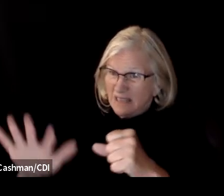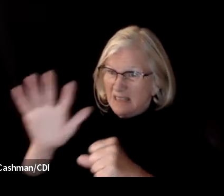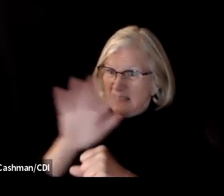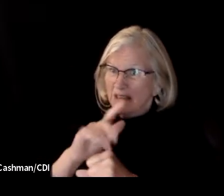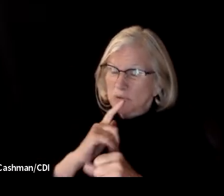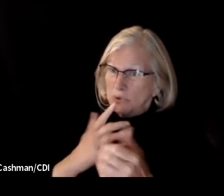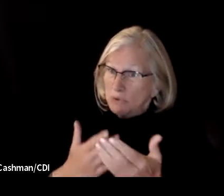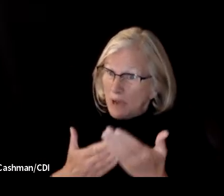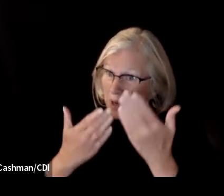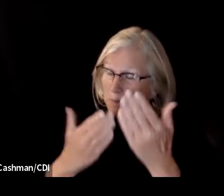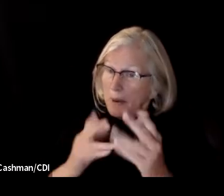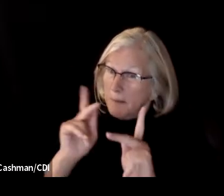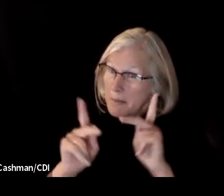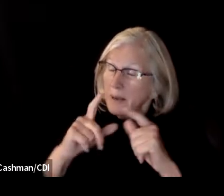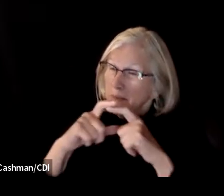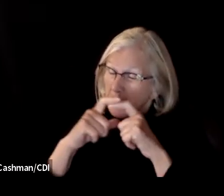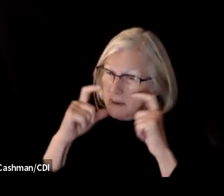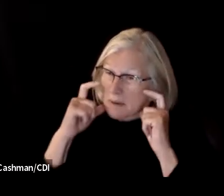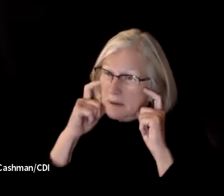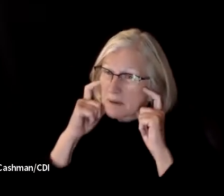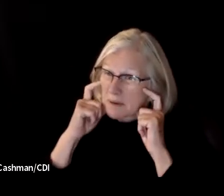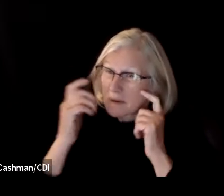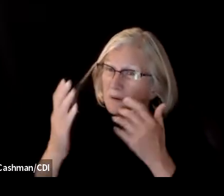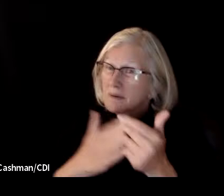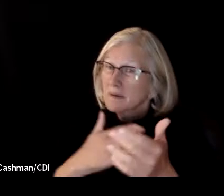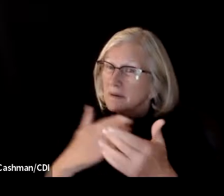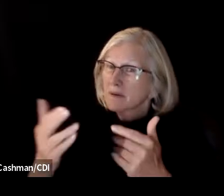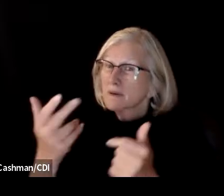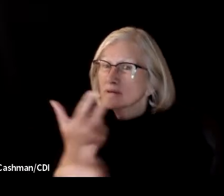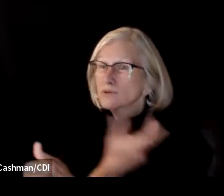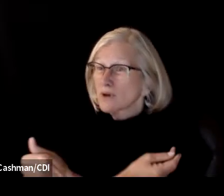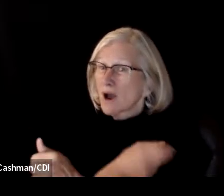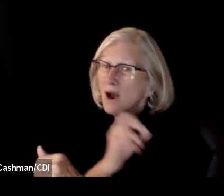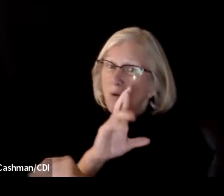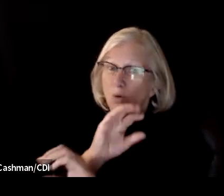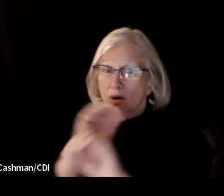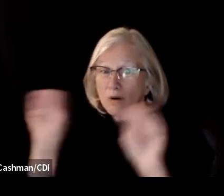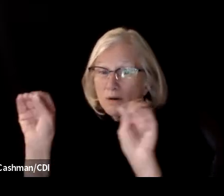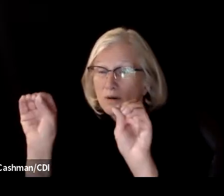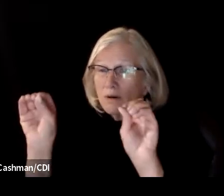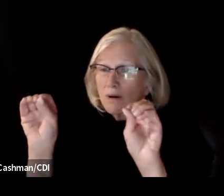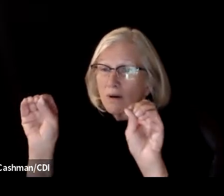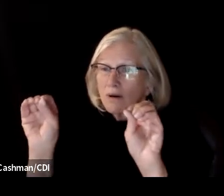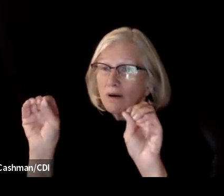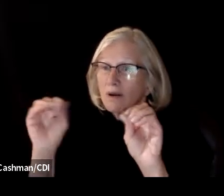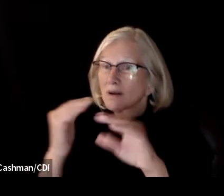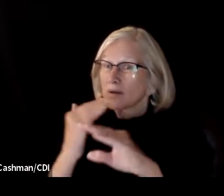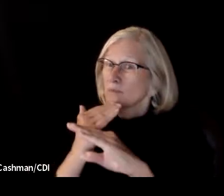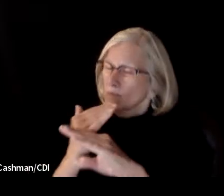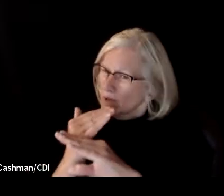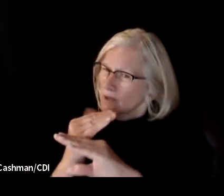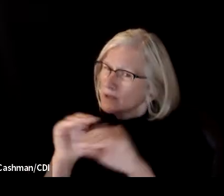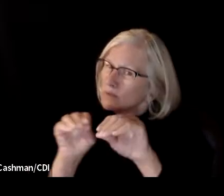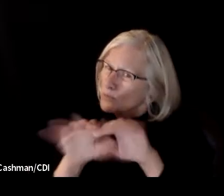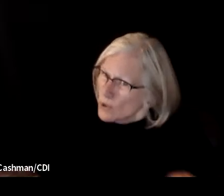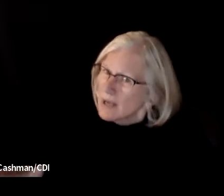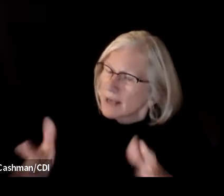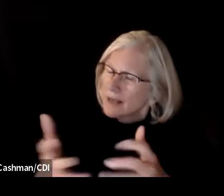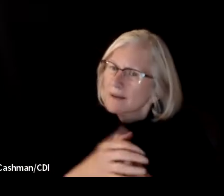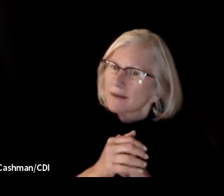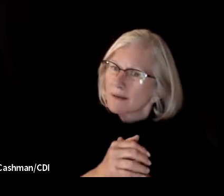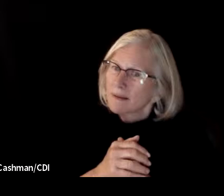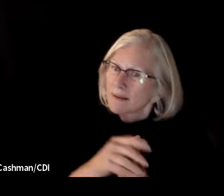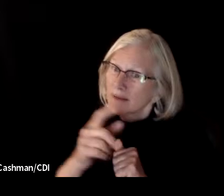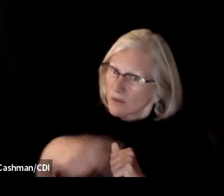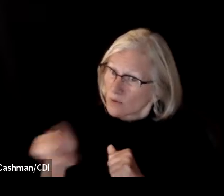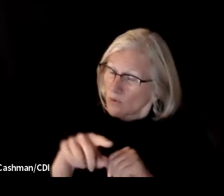are vaccinated should put their masks back on, just based on community transmission in those areas. So I'm wondering if you guys are taking any action based